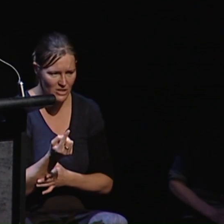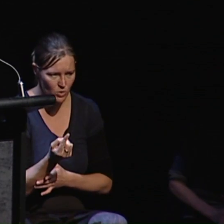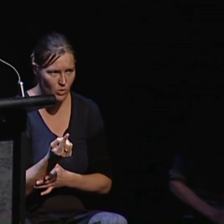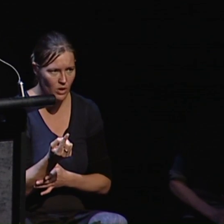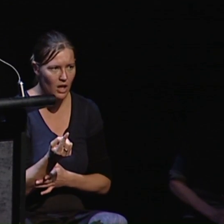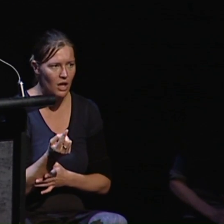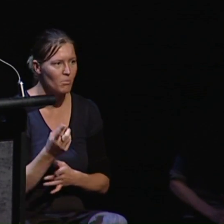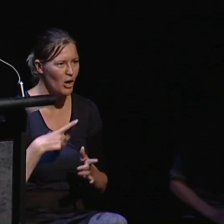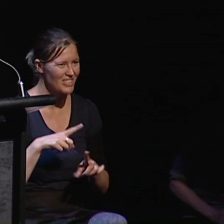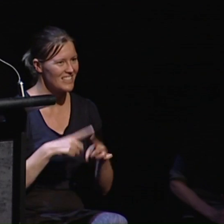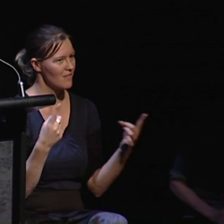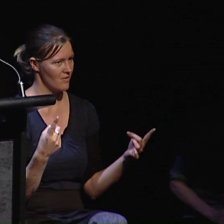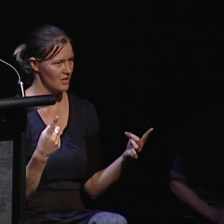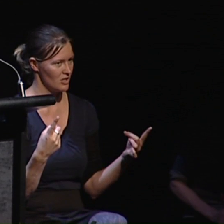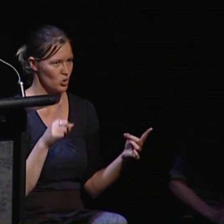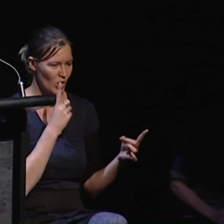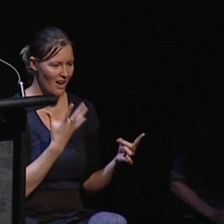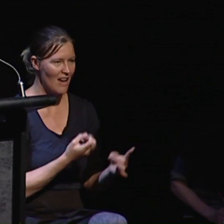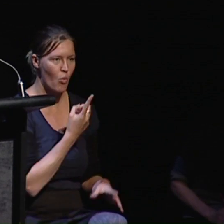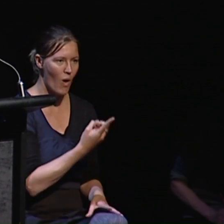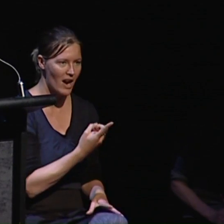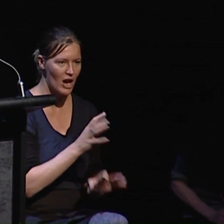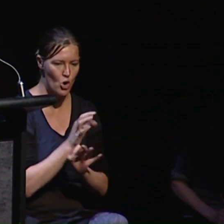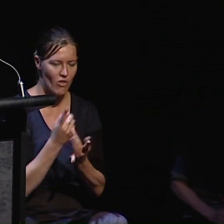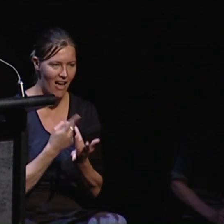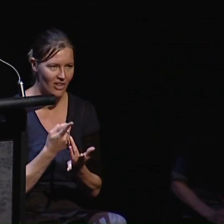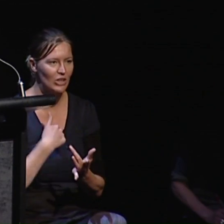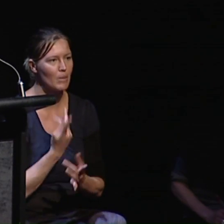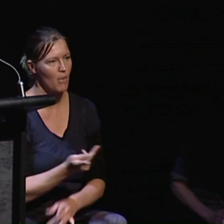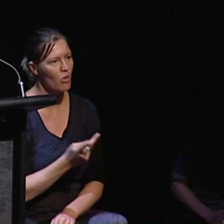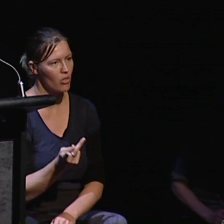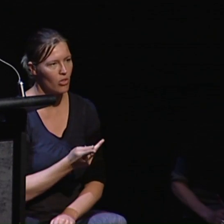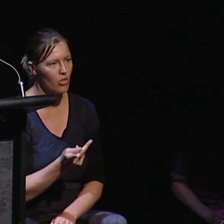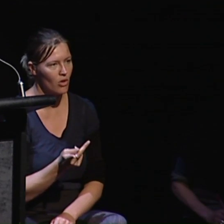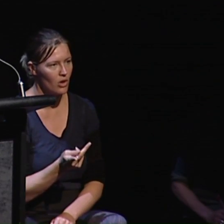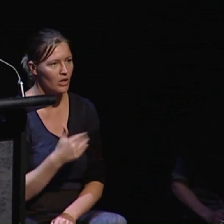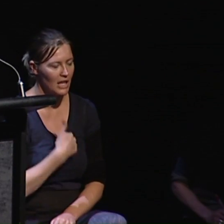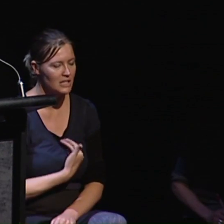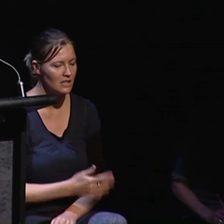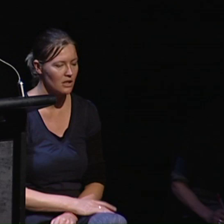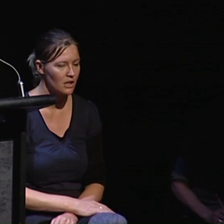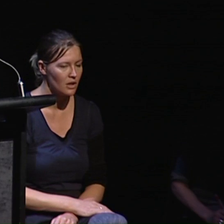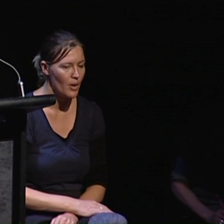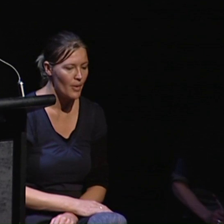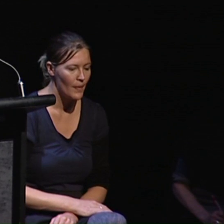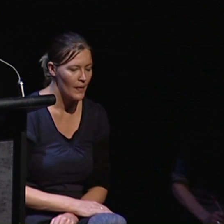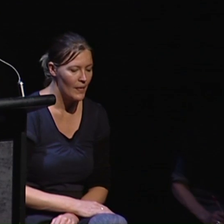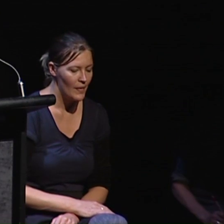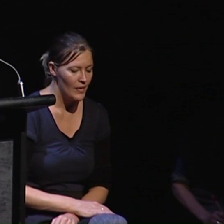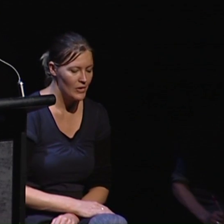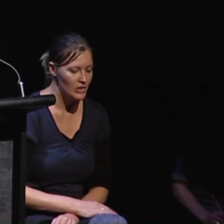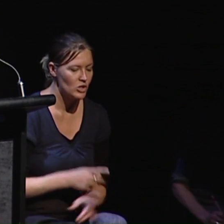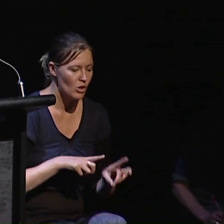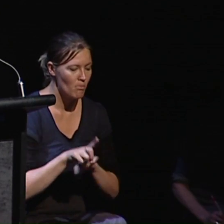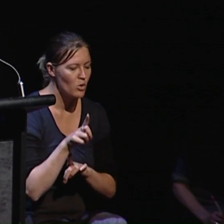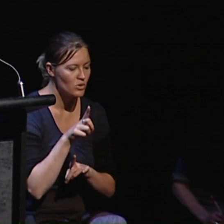support, and one does not replace the other. In the current economic situation in most parts